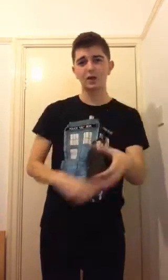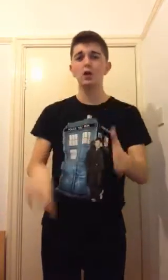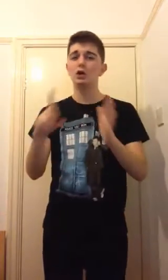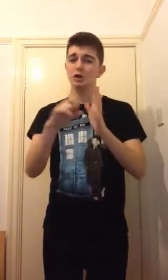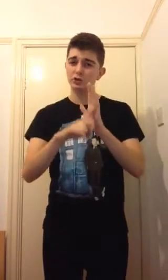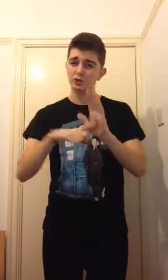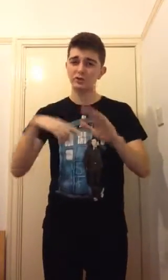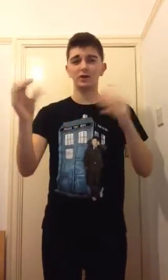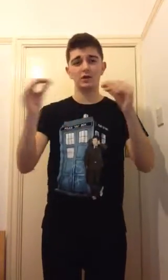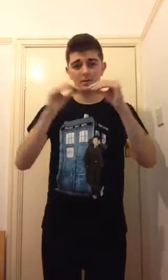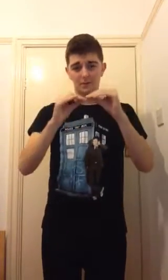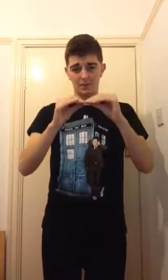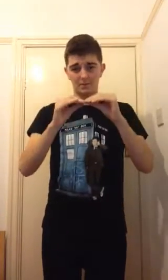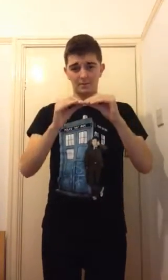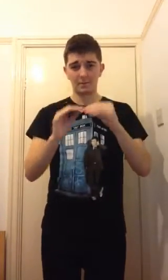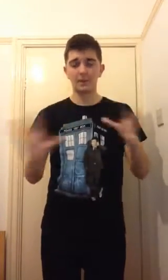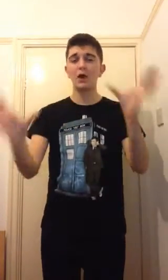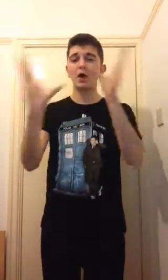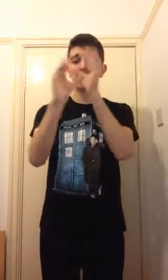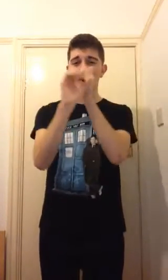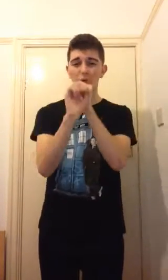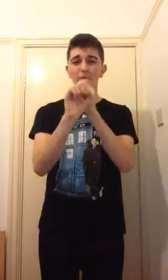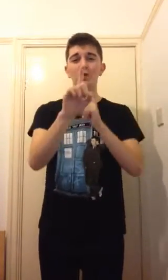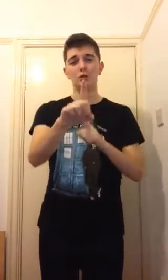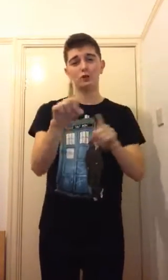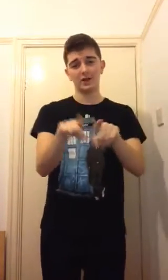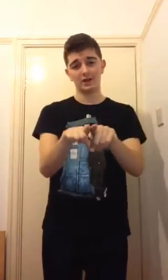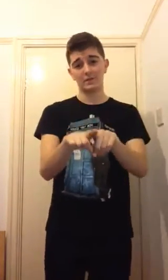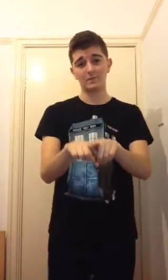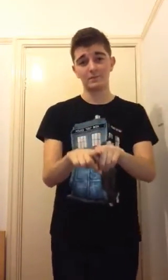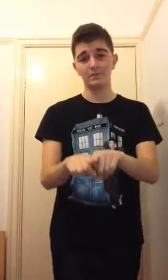Justin Bieber. I hope you like it. Thank